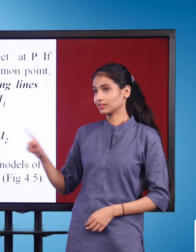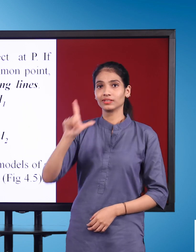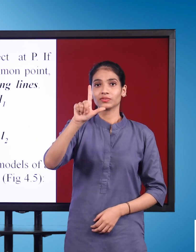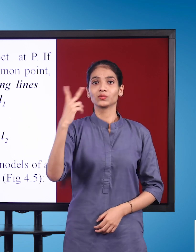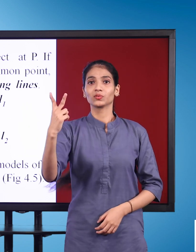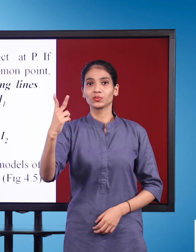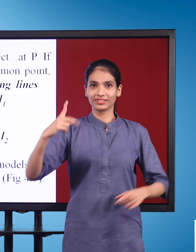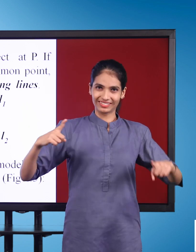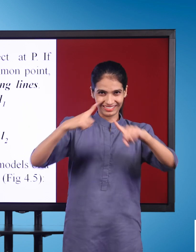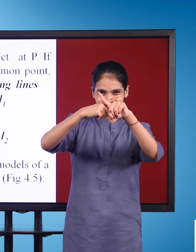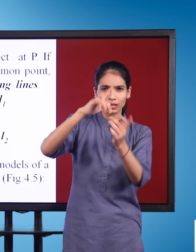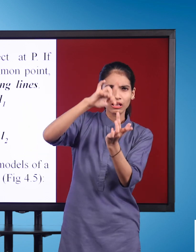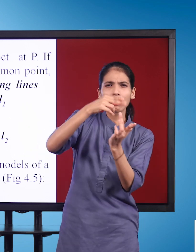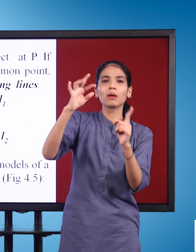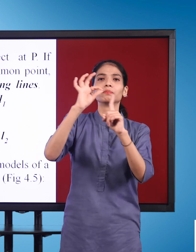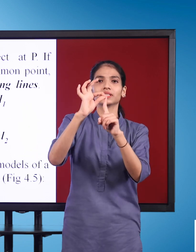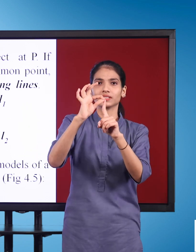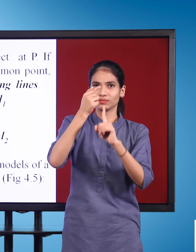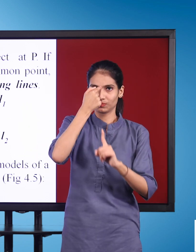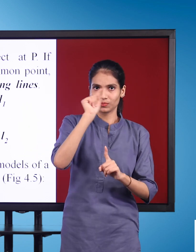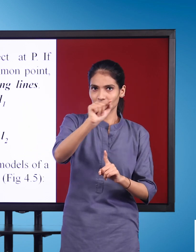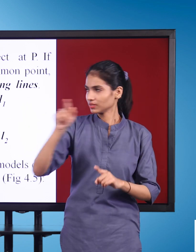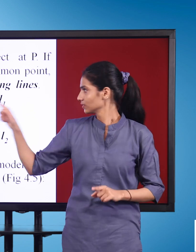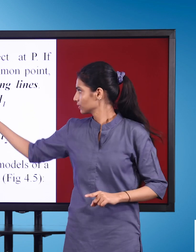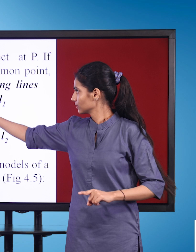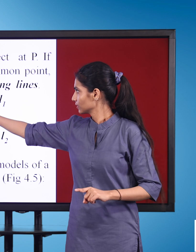point, they are called intersecting lines.